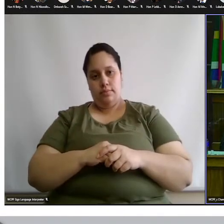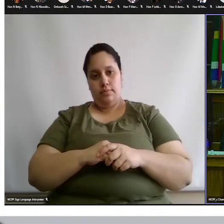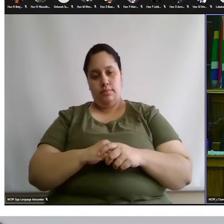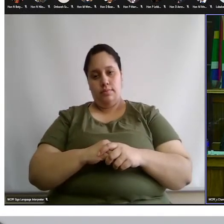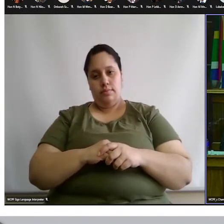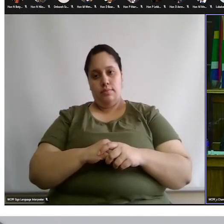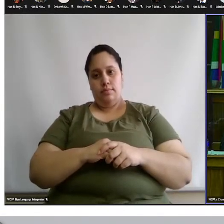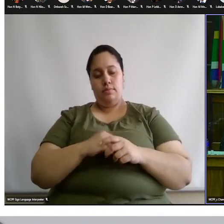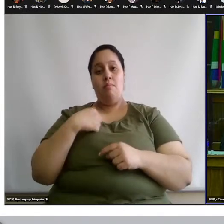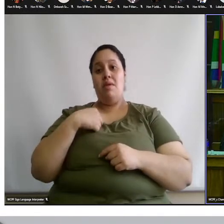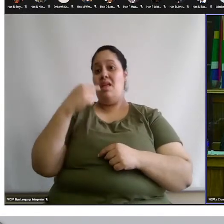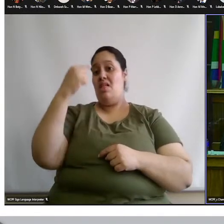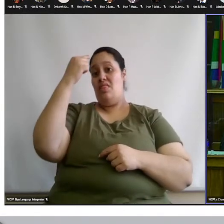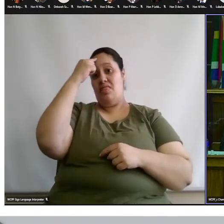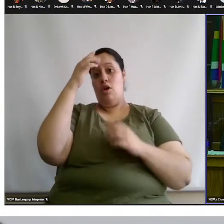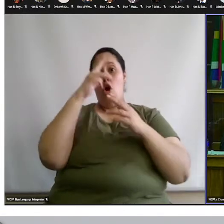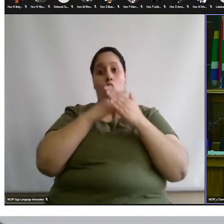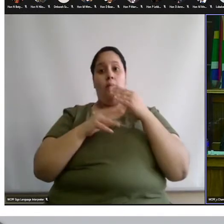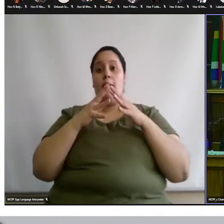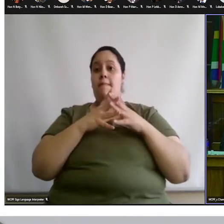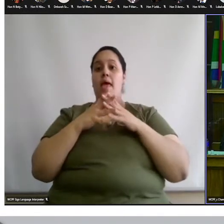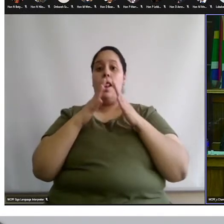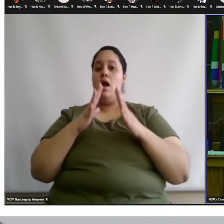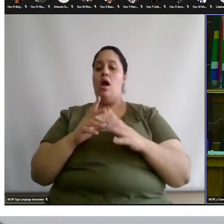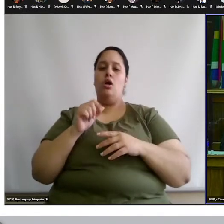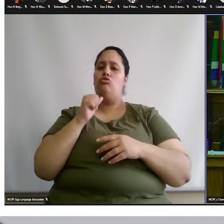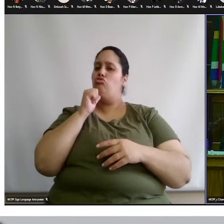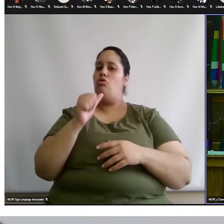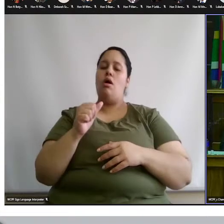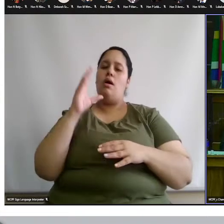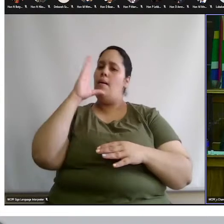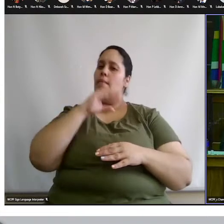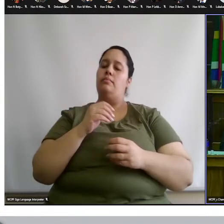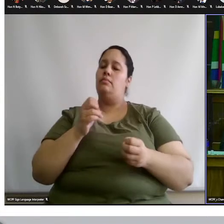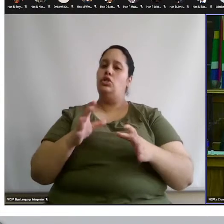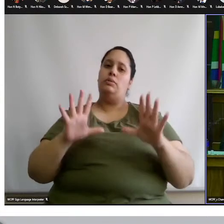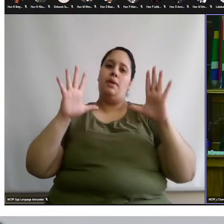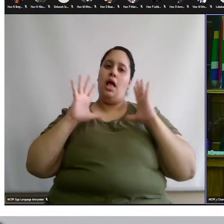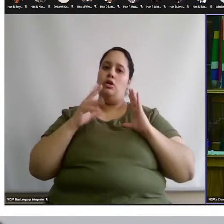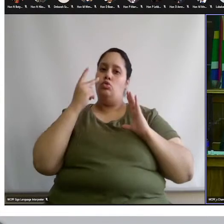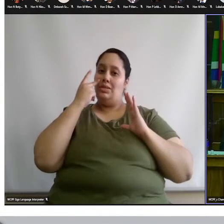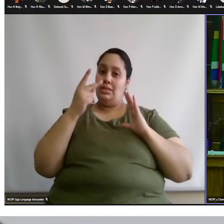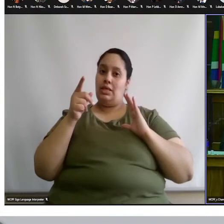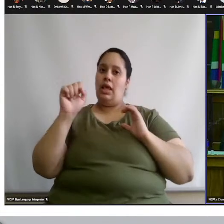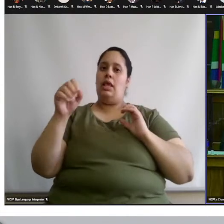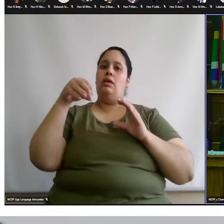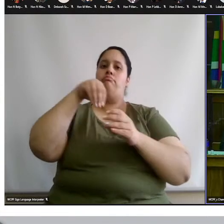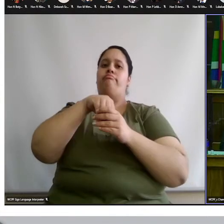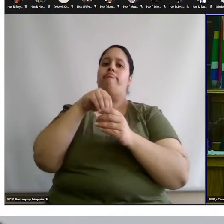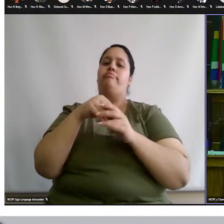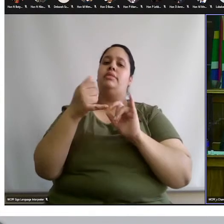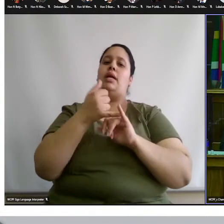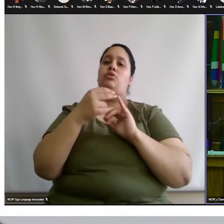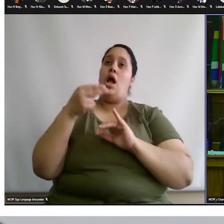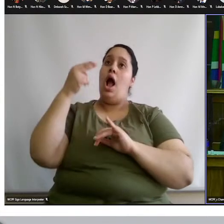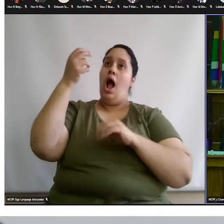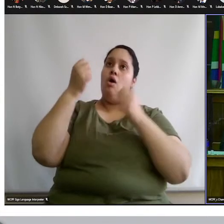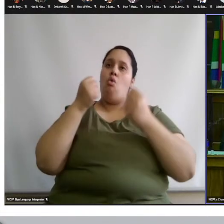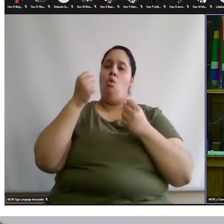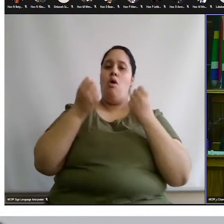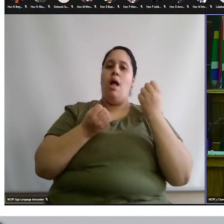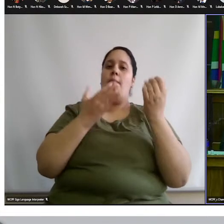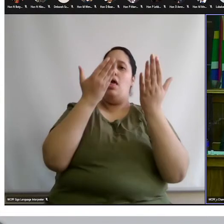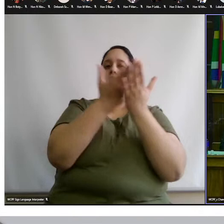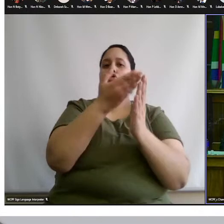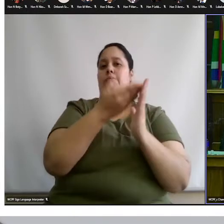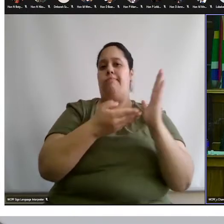that the Honourable America should be surprised to find himself the subject of a court case of a High Court application, which